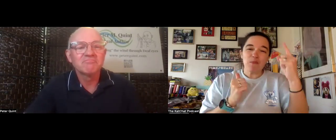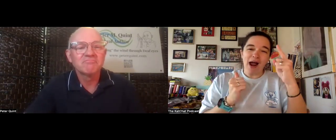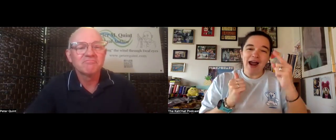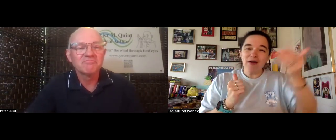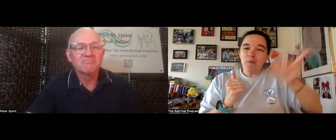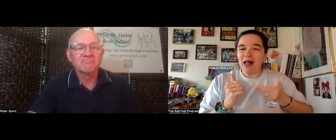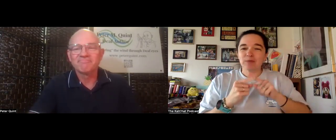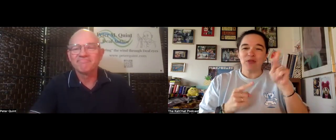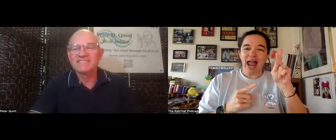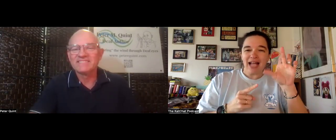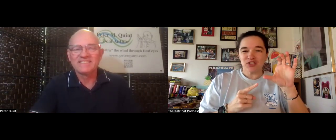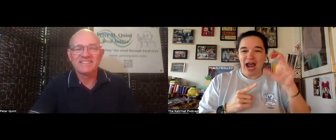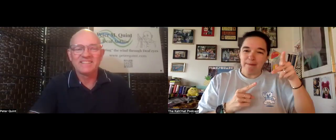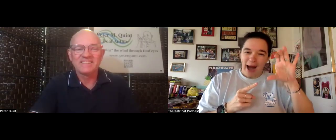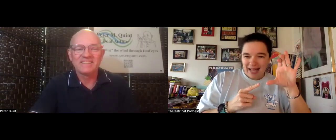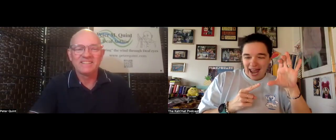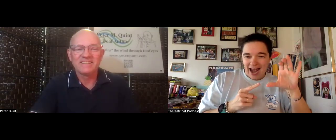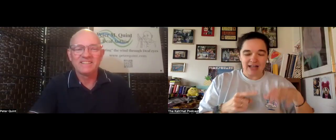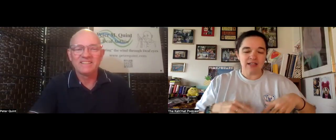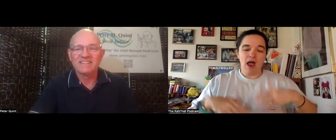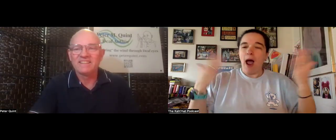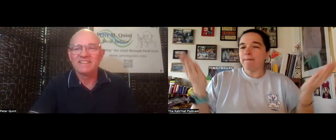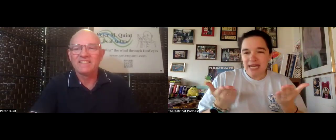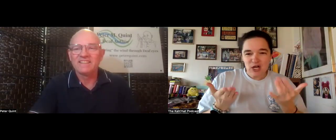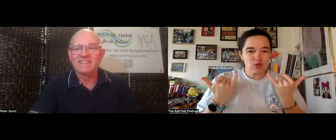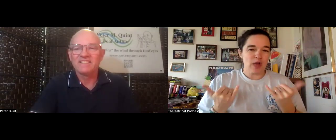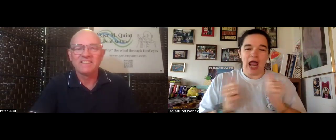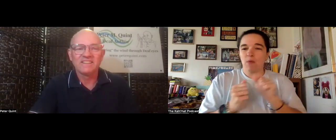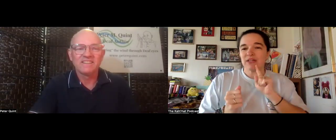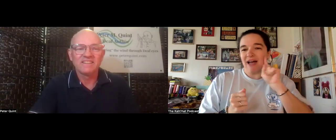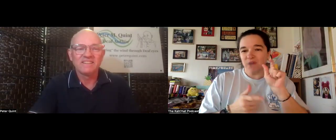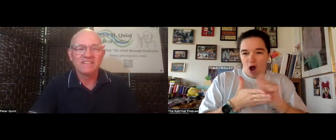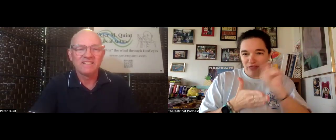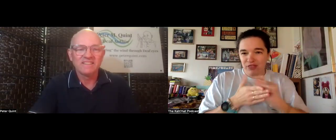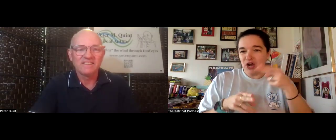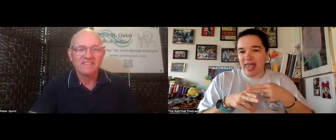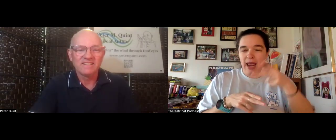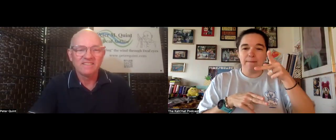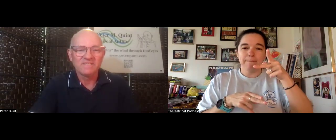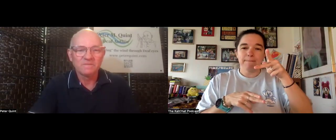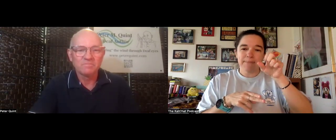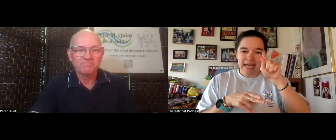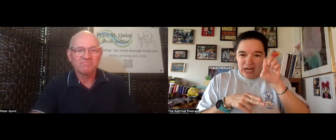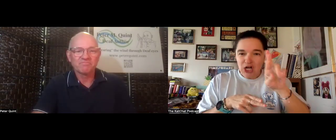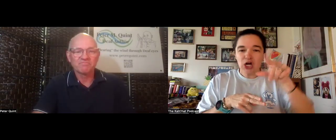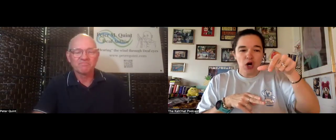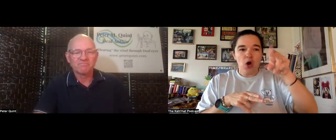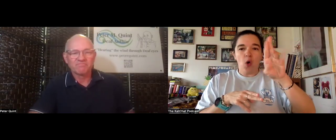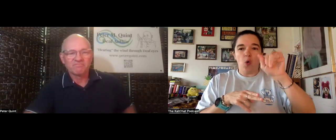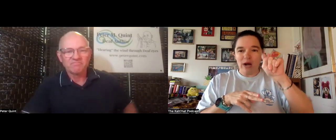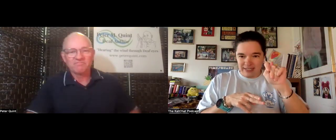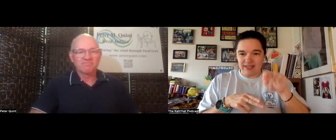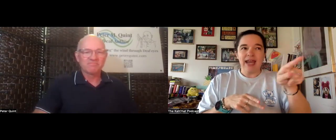Hello, everyone. Welcome to the KatChat Podcast. I'm here today with the that author named